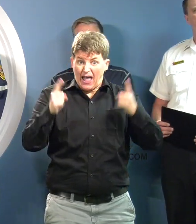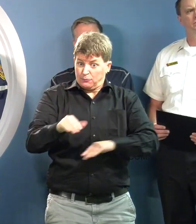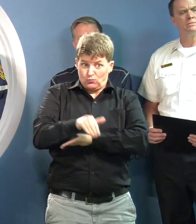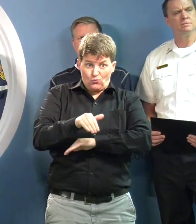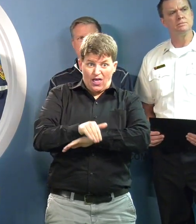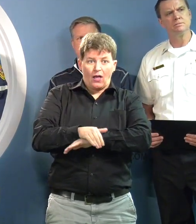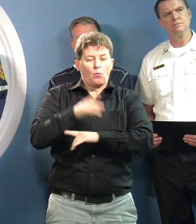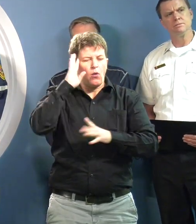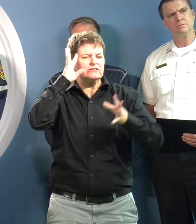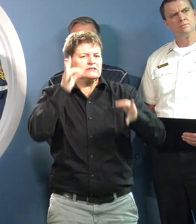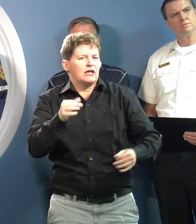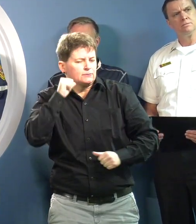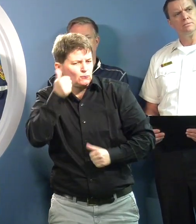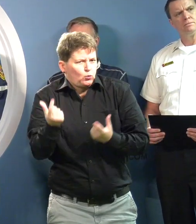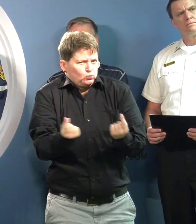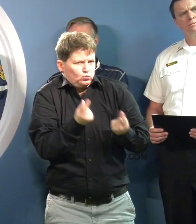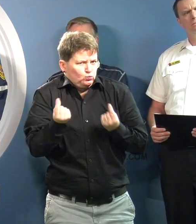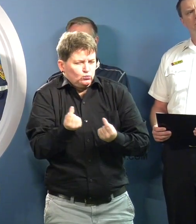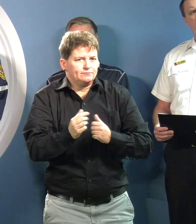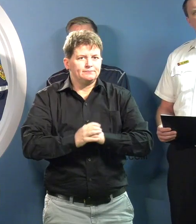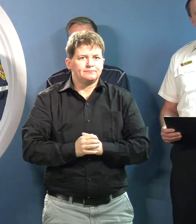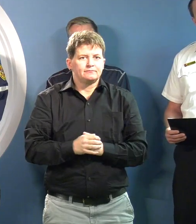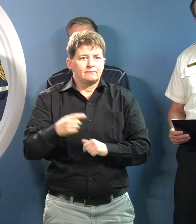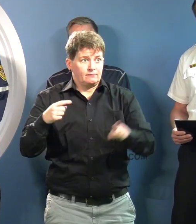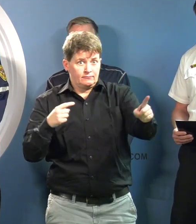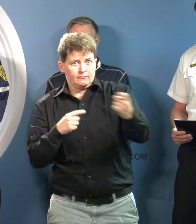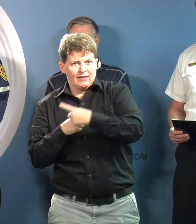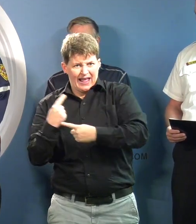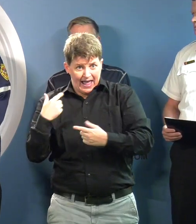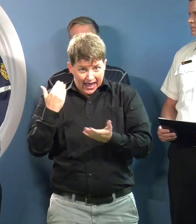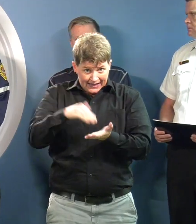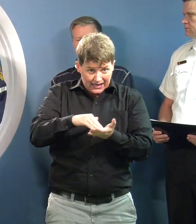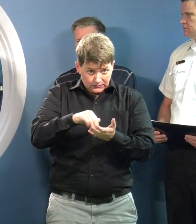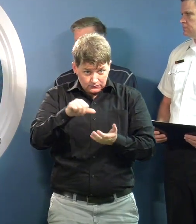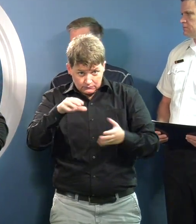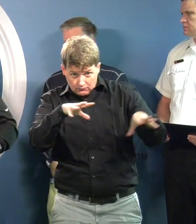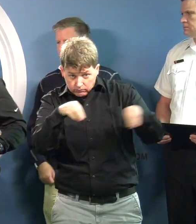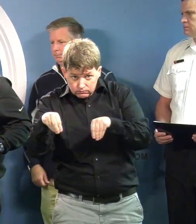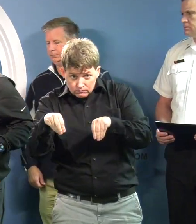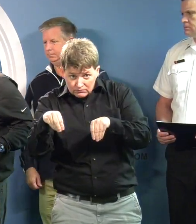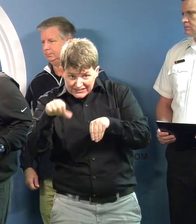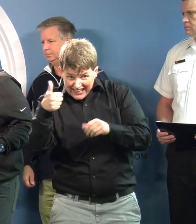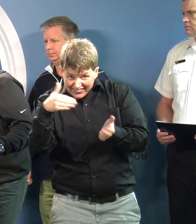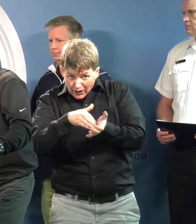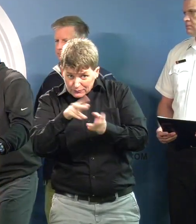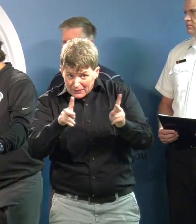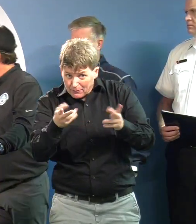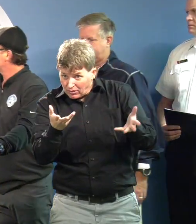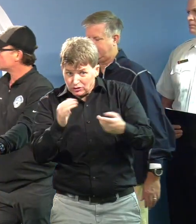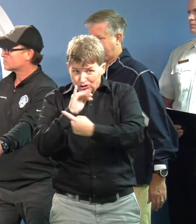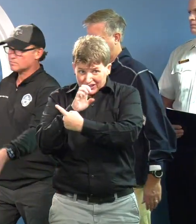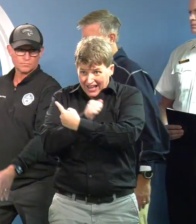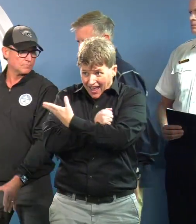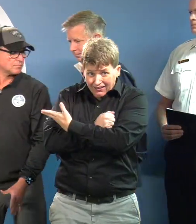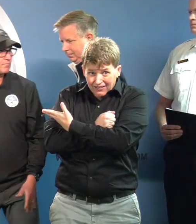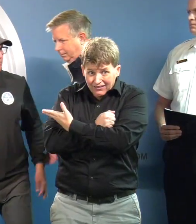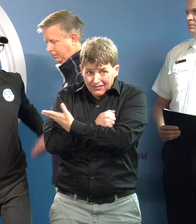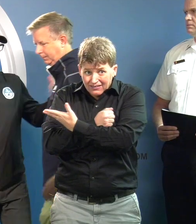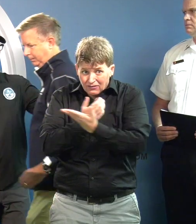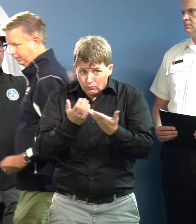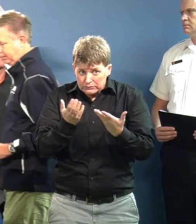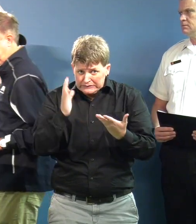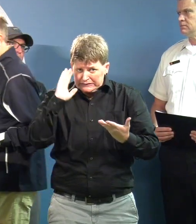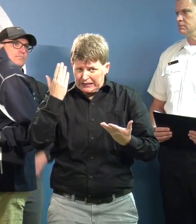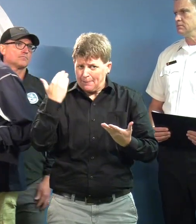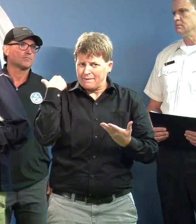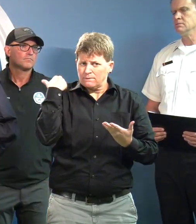We've had 10,000 people now without power, so Jay, I don't know. It was a lot less earlier.